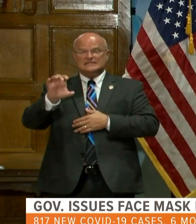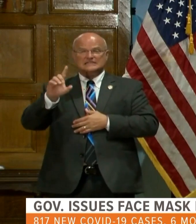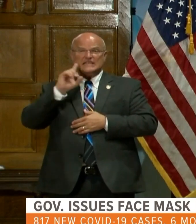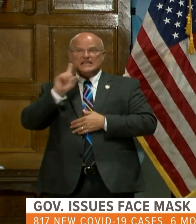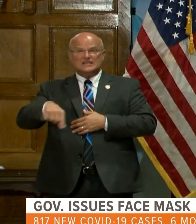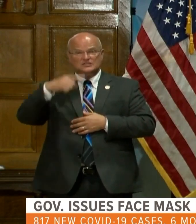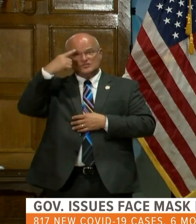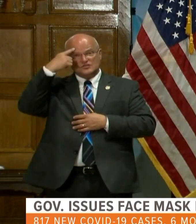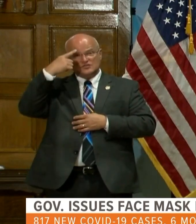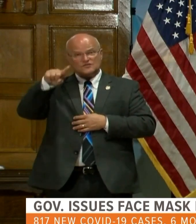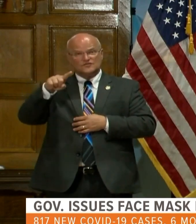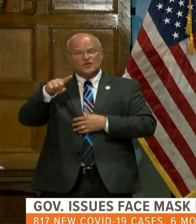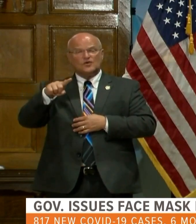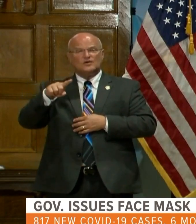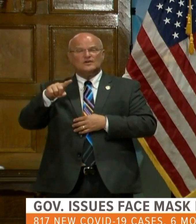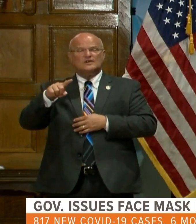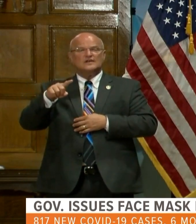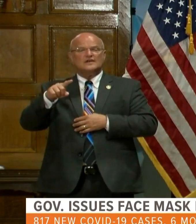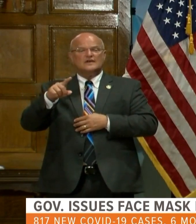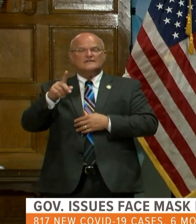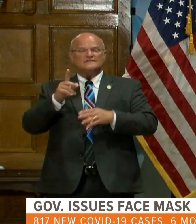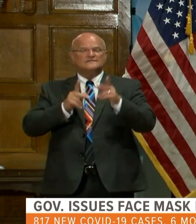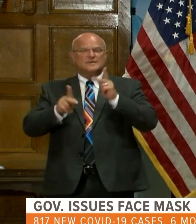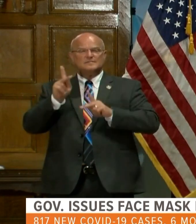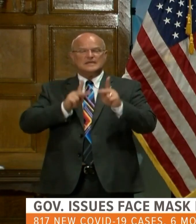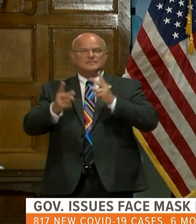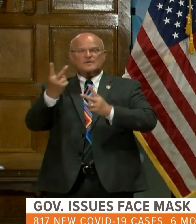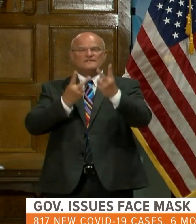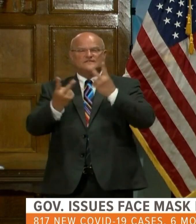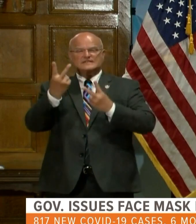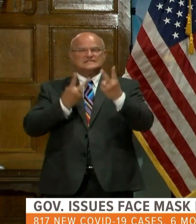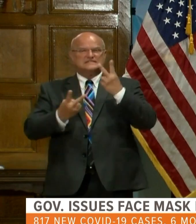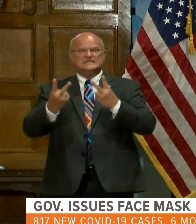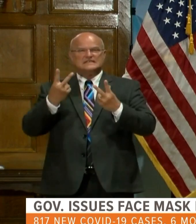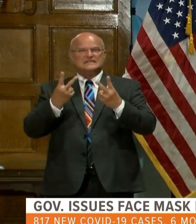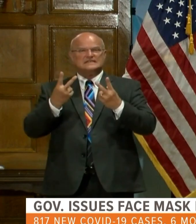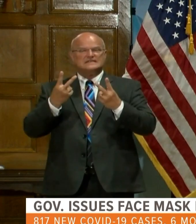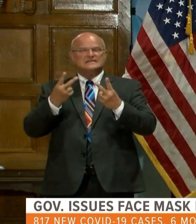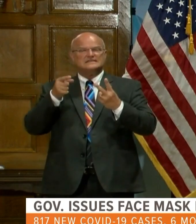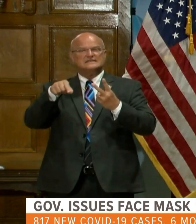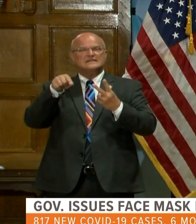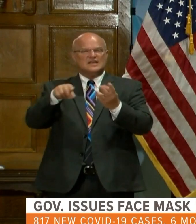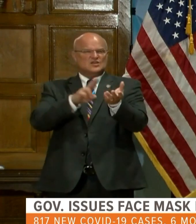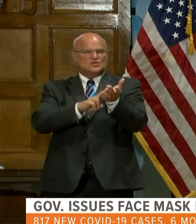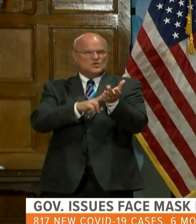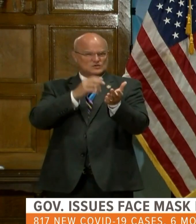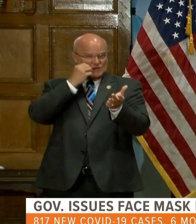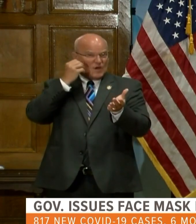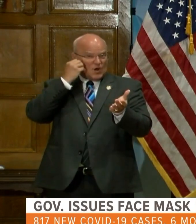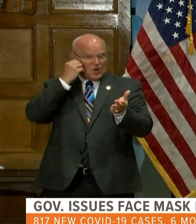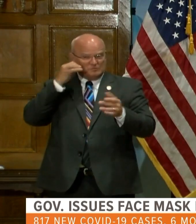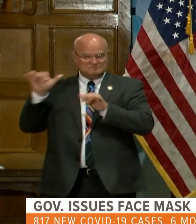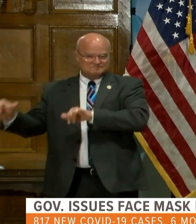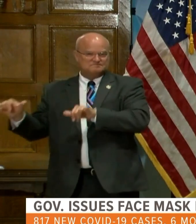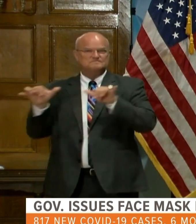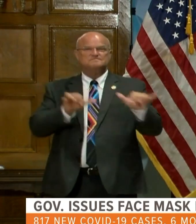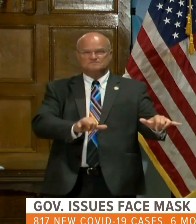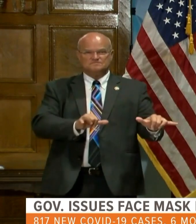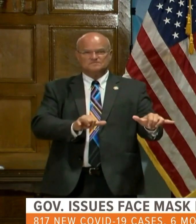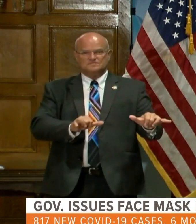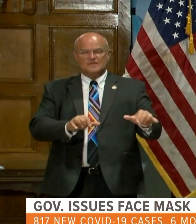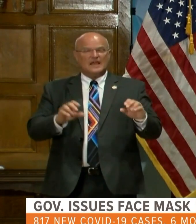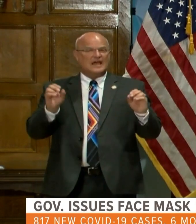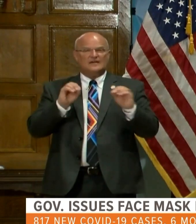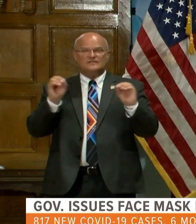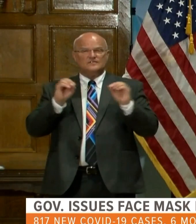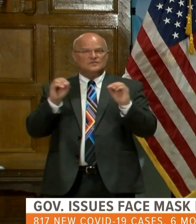issues for loved ones visiting someone in a nursing home, that they have to be positive free